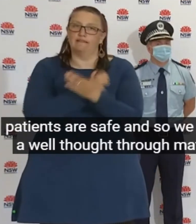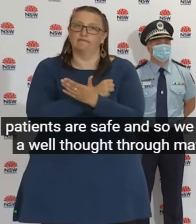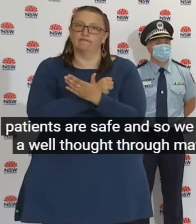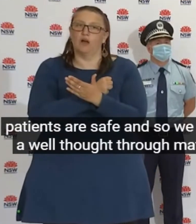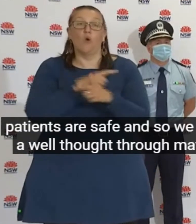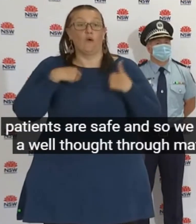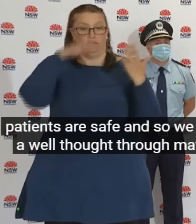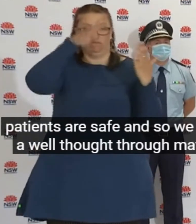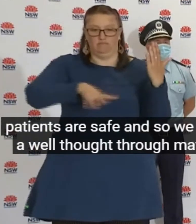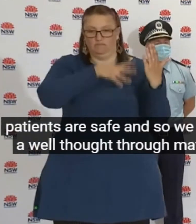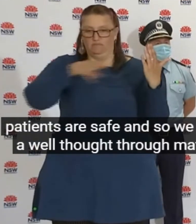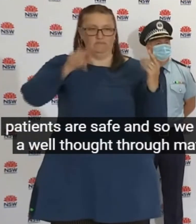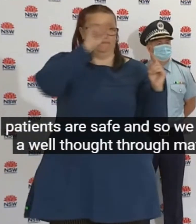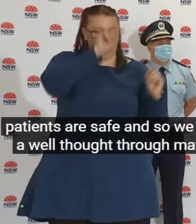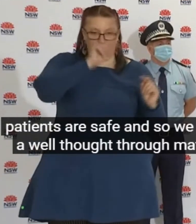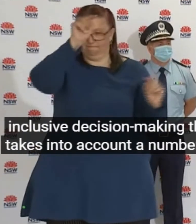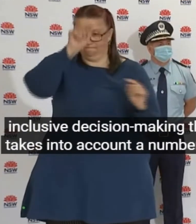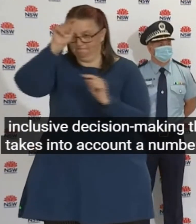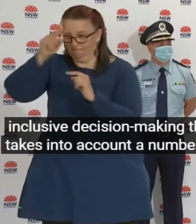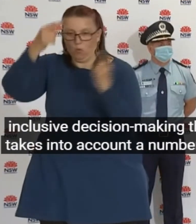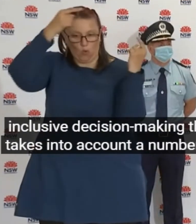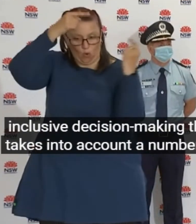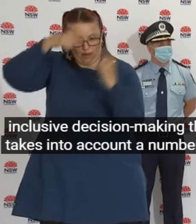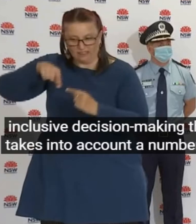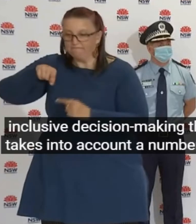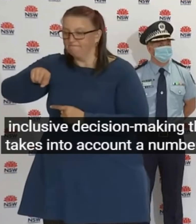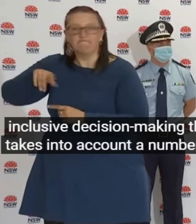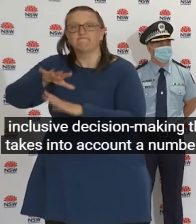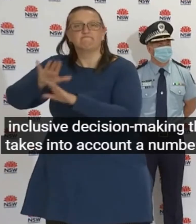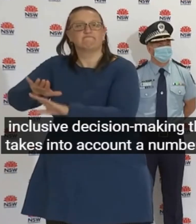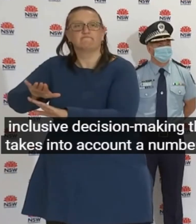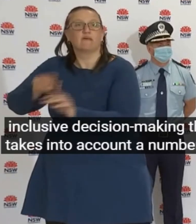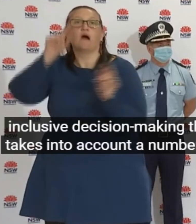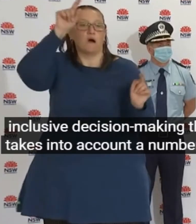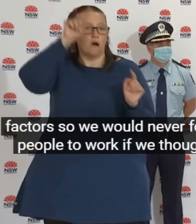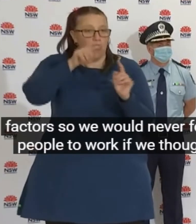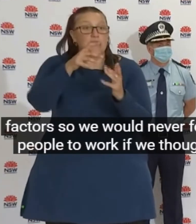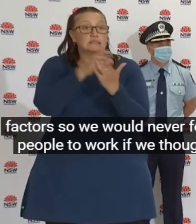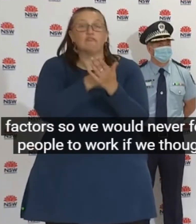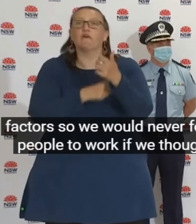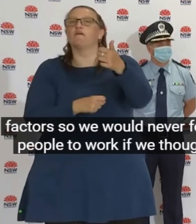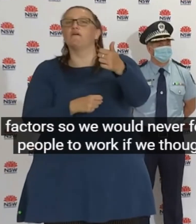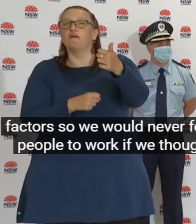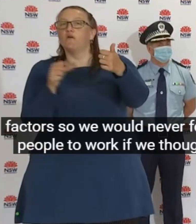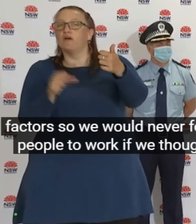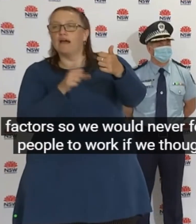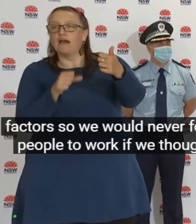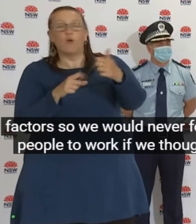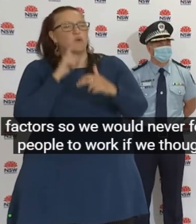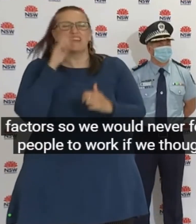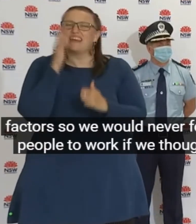people to work if we thought they were close contacts, and we have got a range of surveillance strategies for making sure